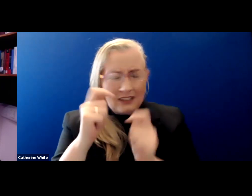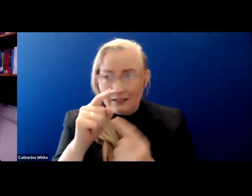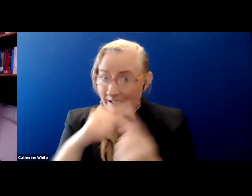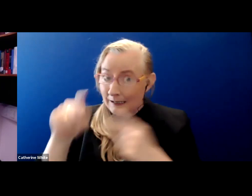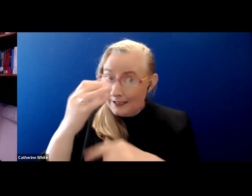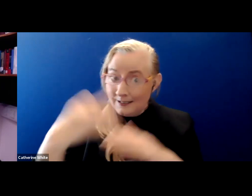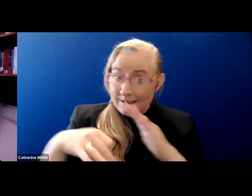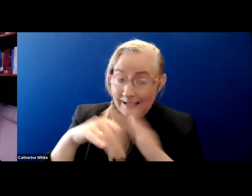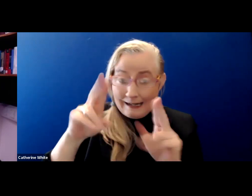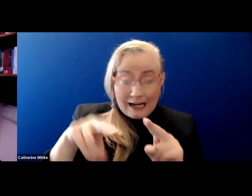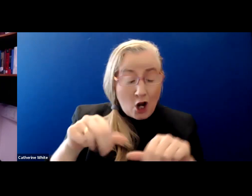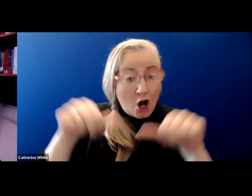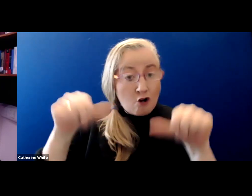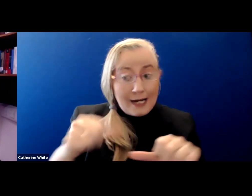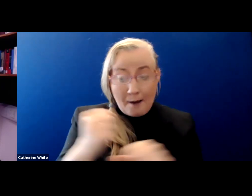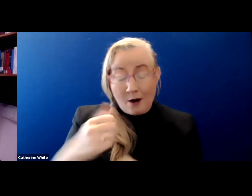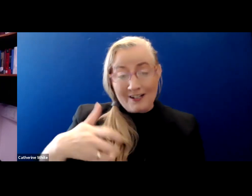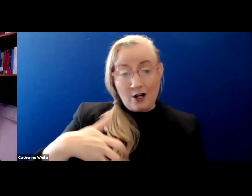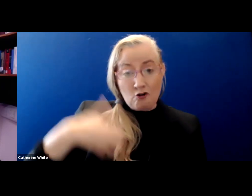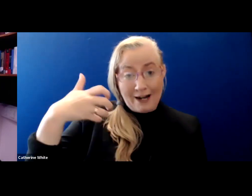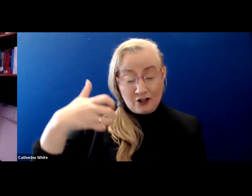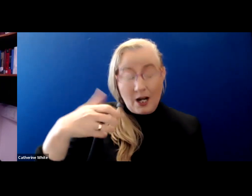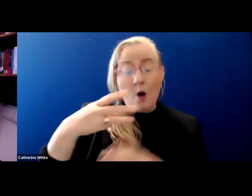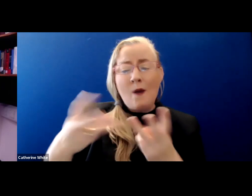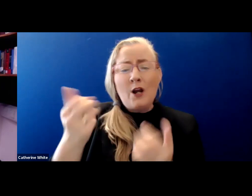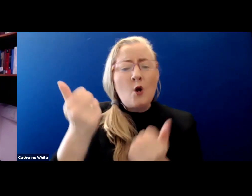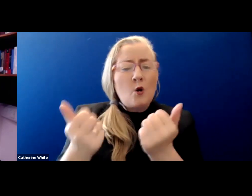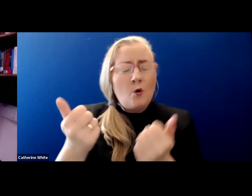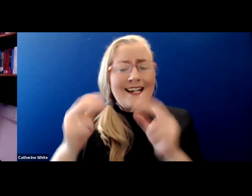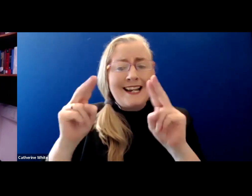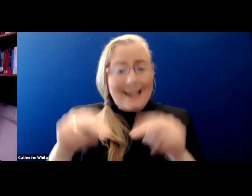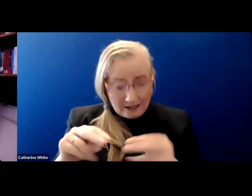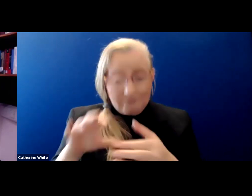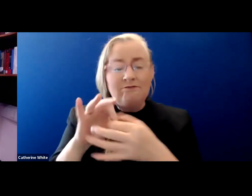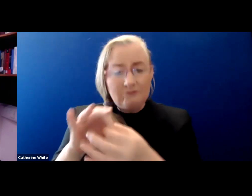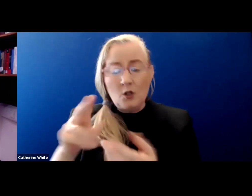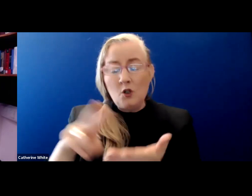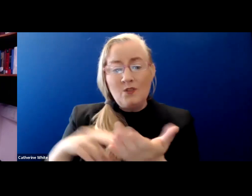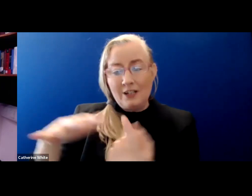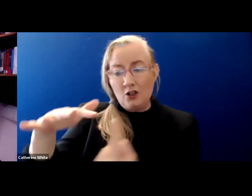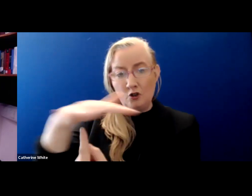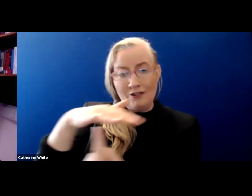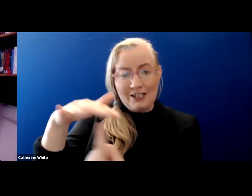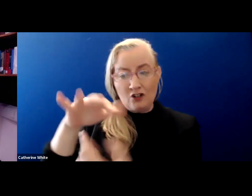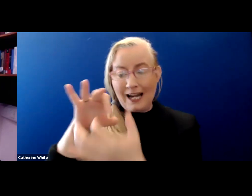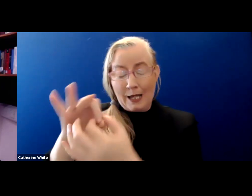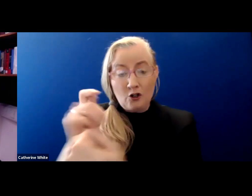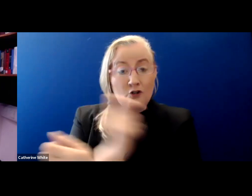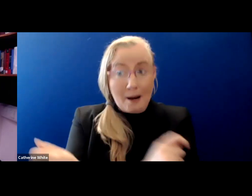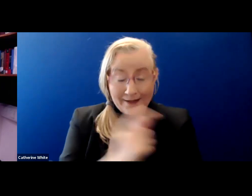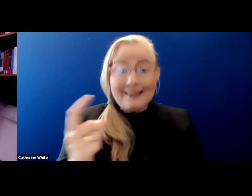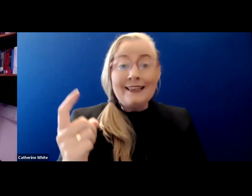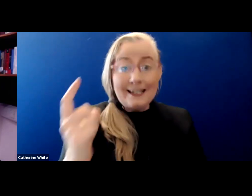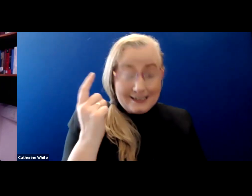agree on a definition of aggression and when the court could exercise its jurisdiction over the crime, which they did actually manage